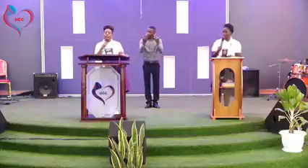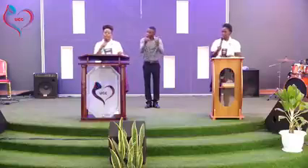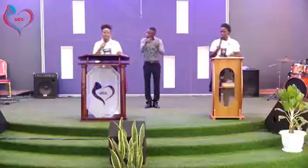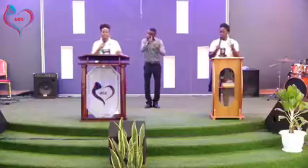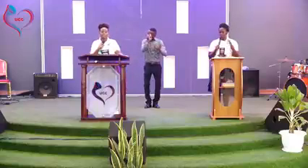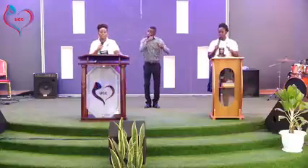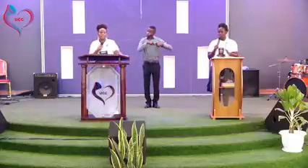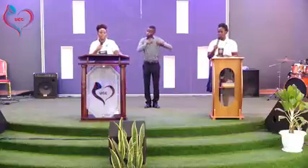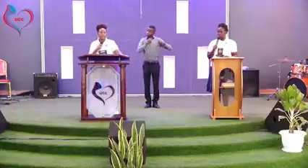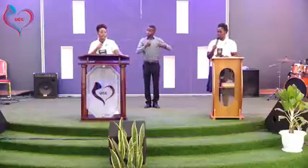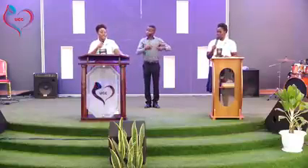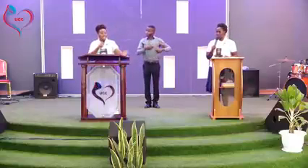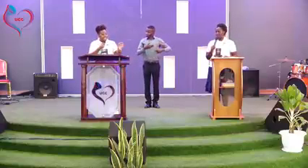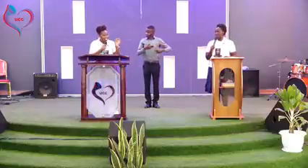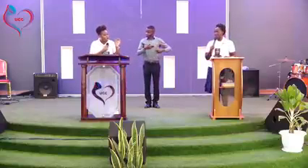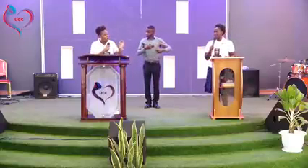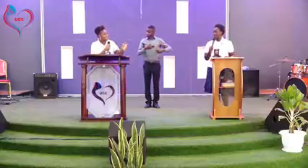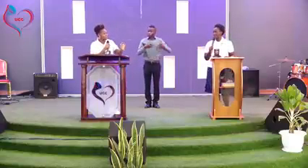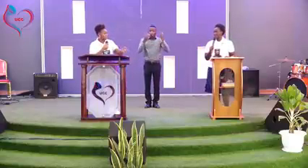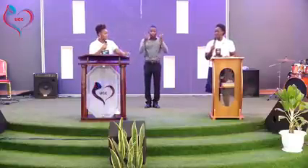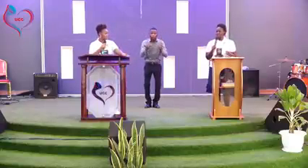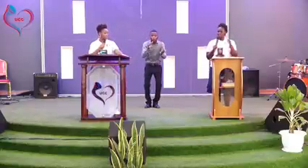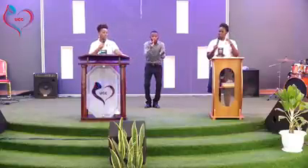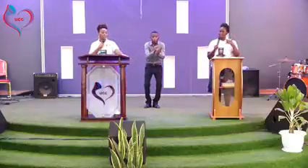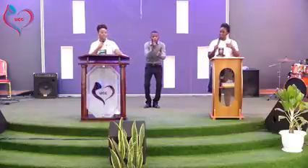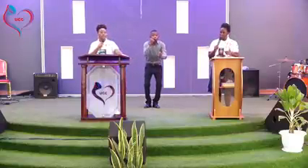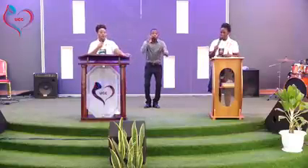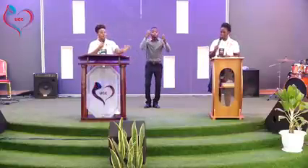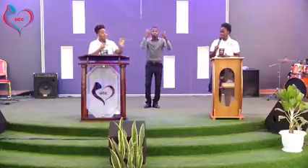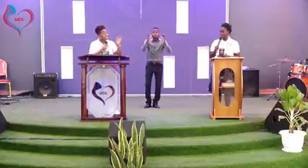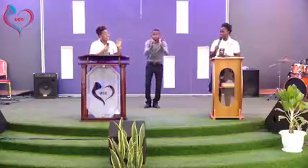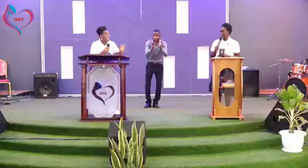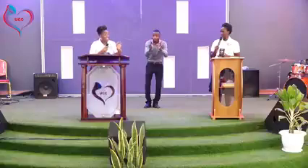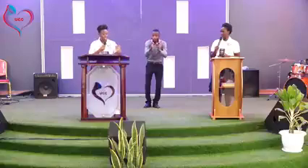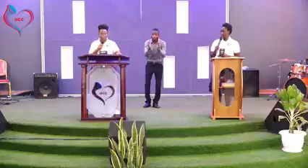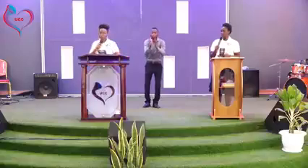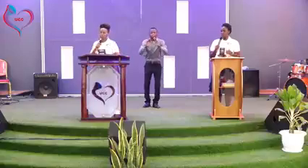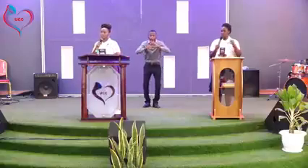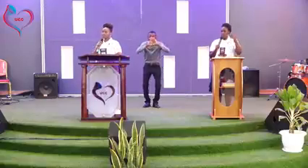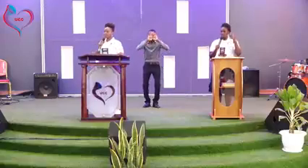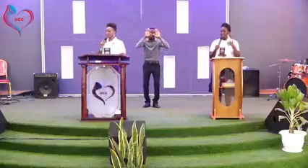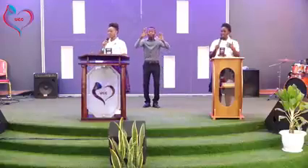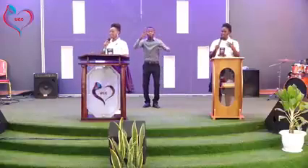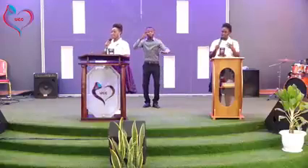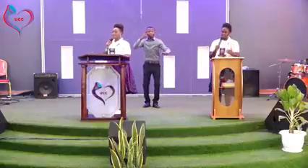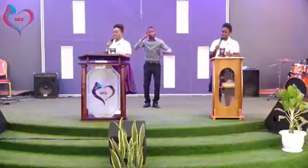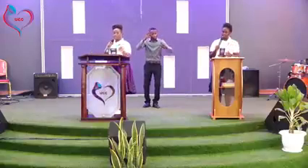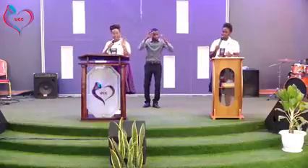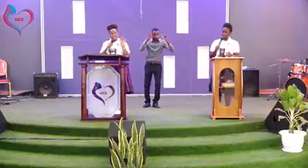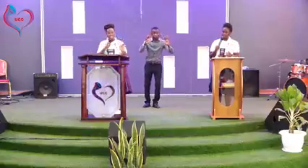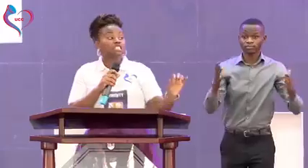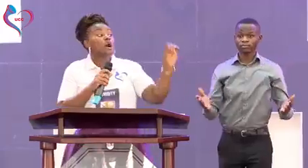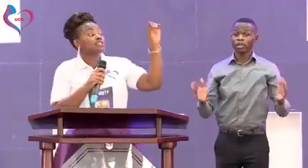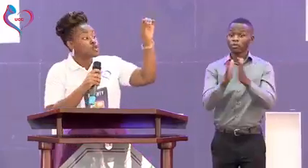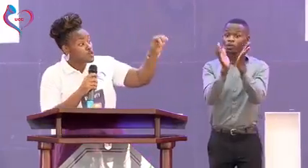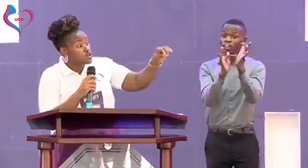your heart, mu mutima go no mulaba. He saw him. Ye yamulaba. Broad daylight. Ekitangala. The